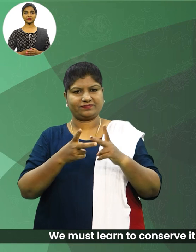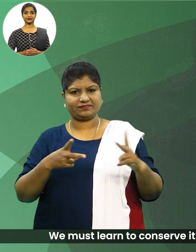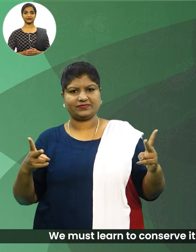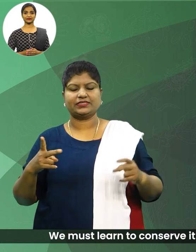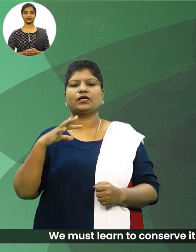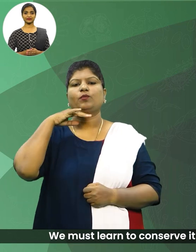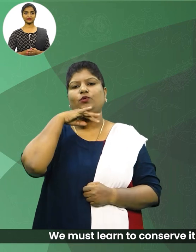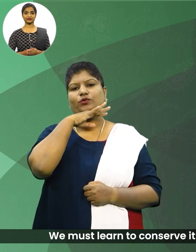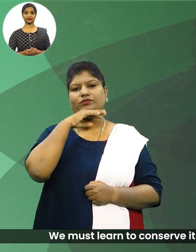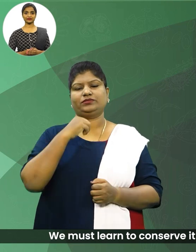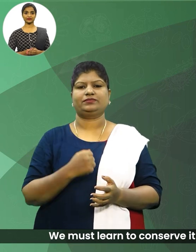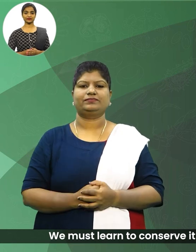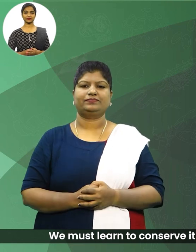information.